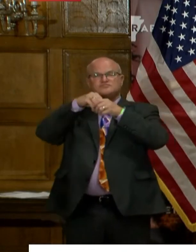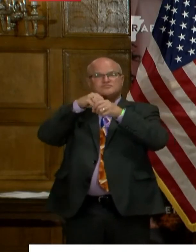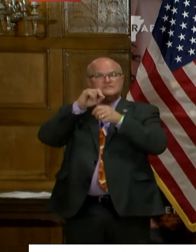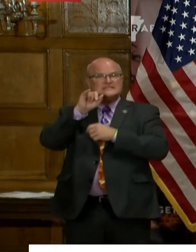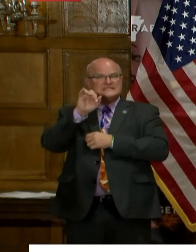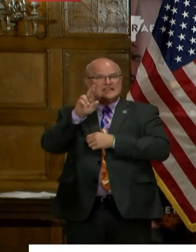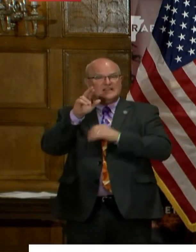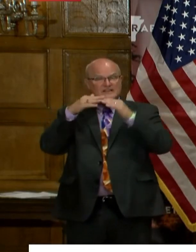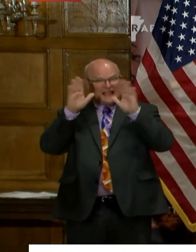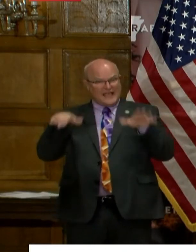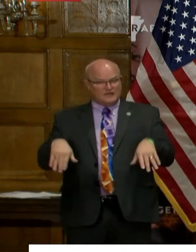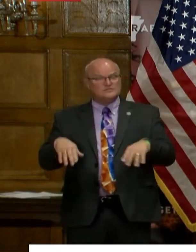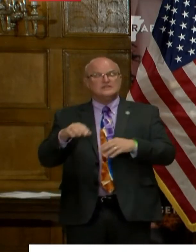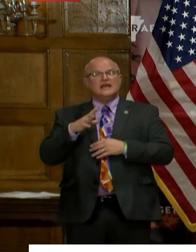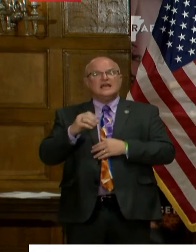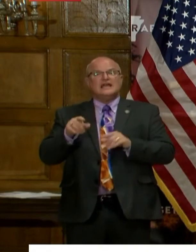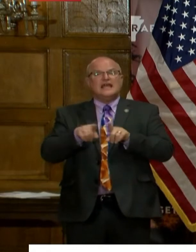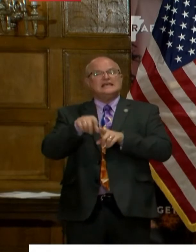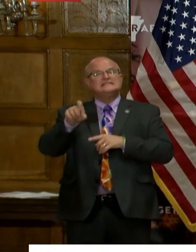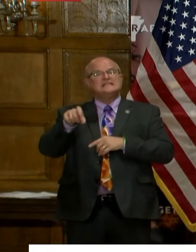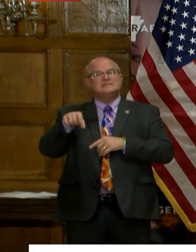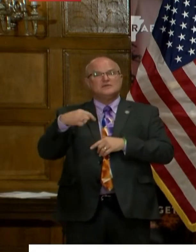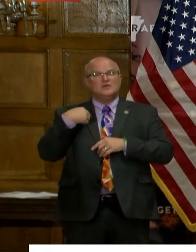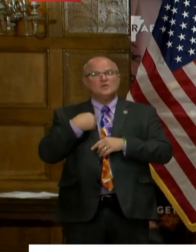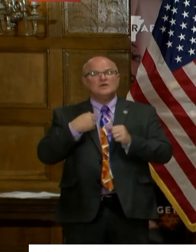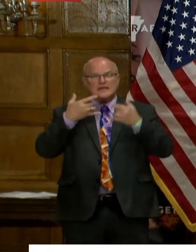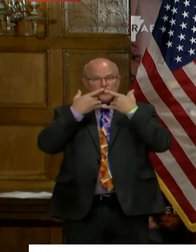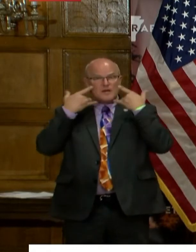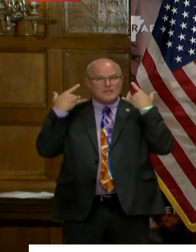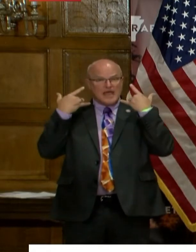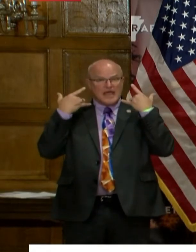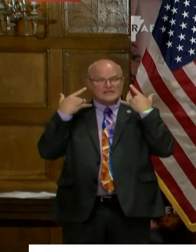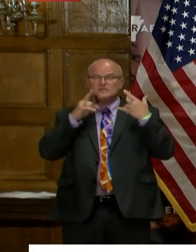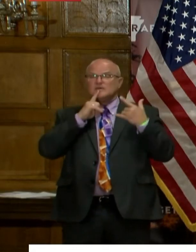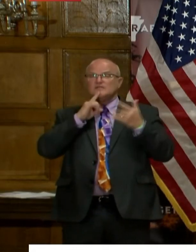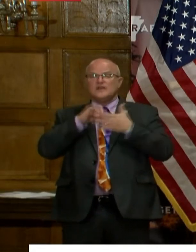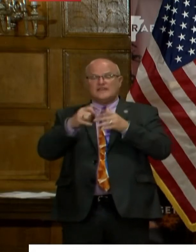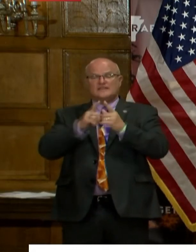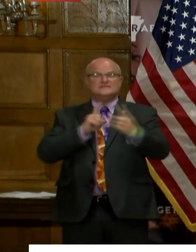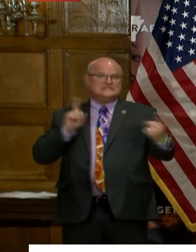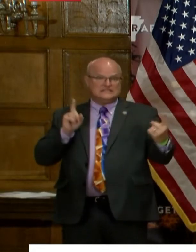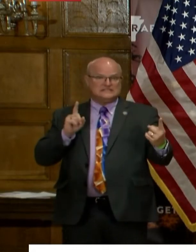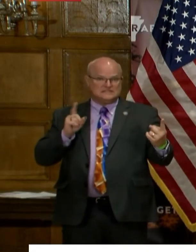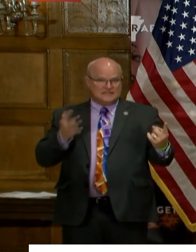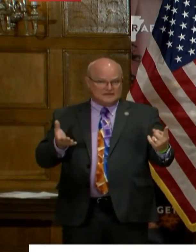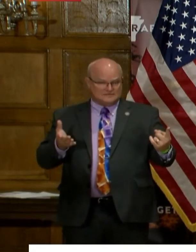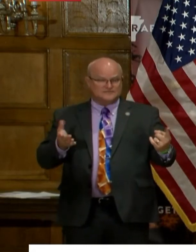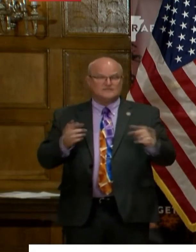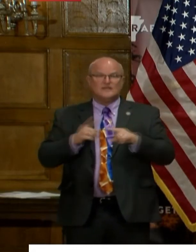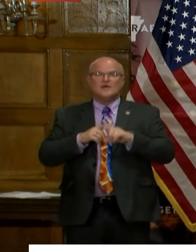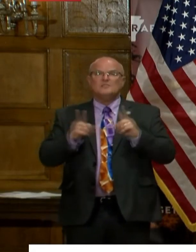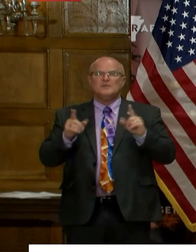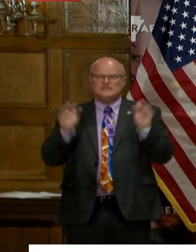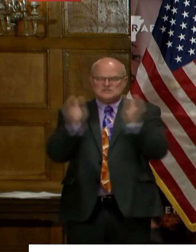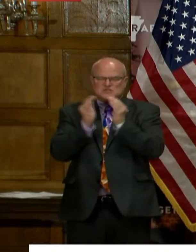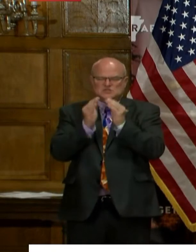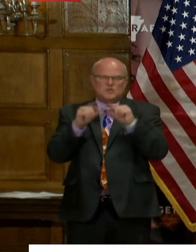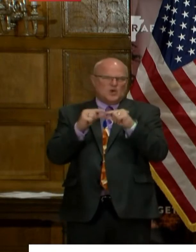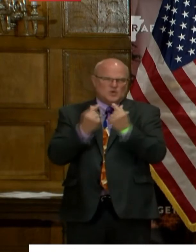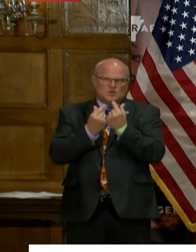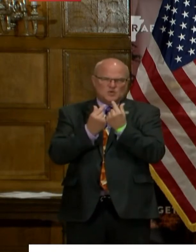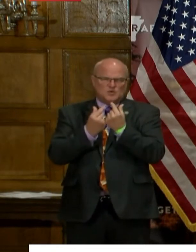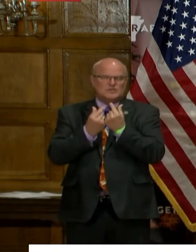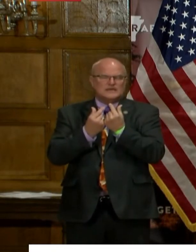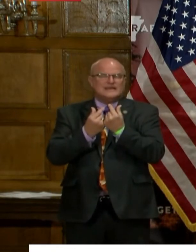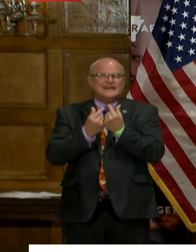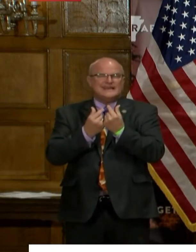And as need be, we can wear a mask or make sure there's distancing there. But it's a small gathering, and that's